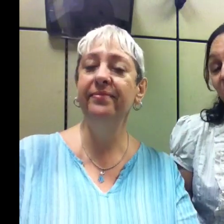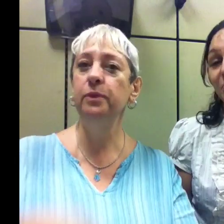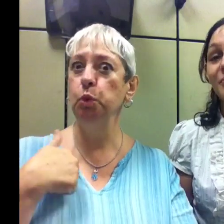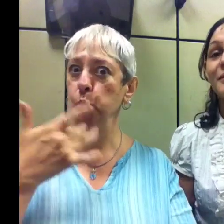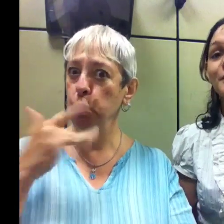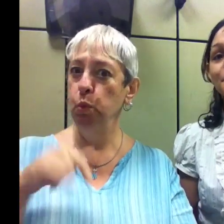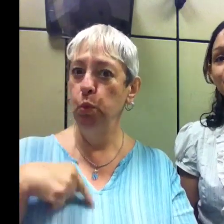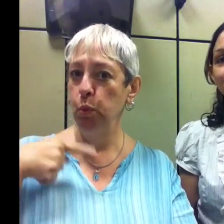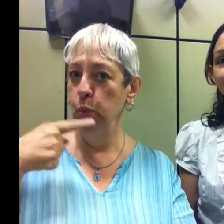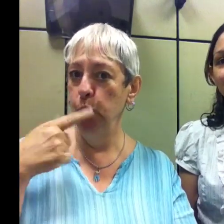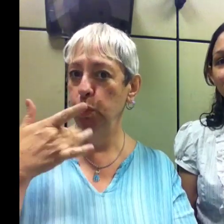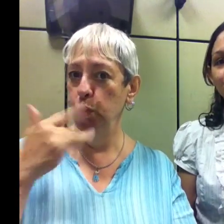vacation.